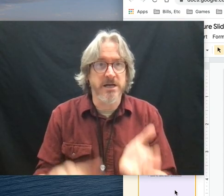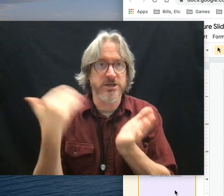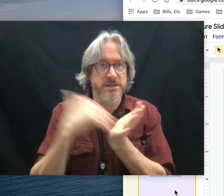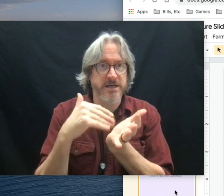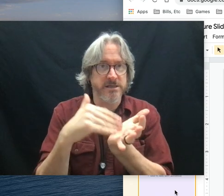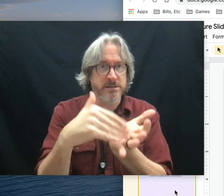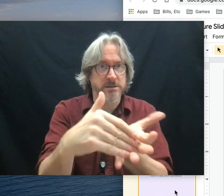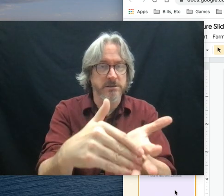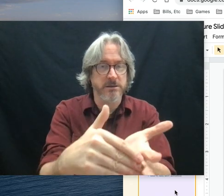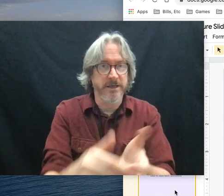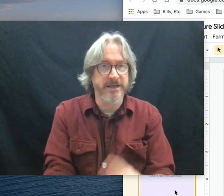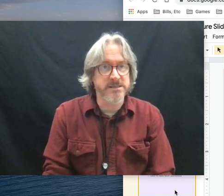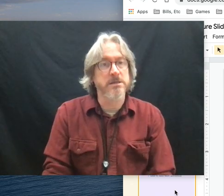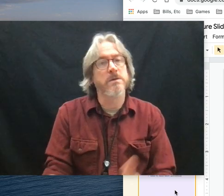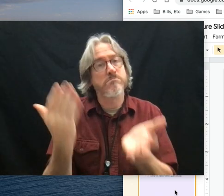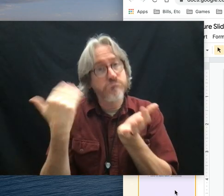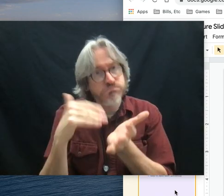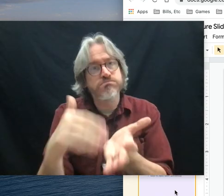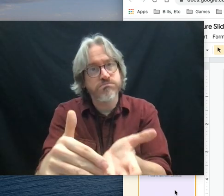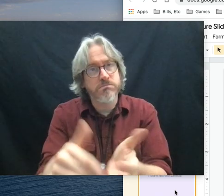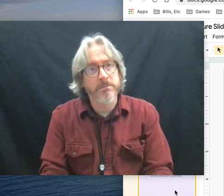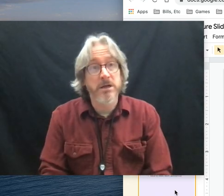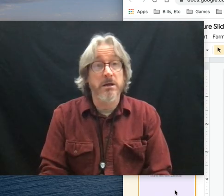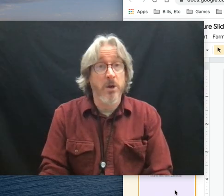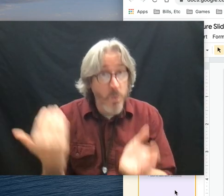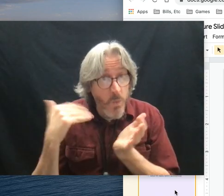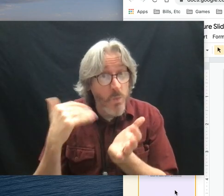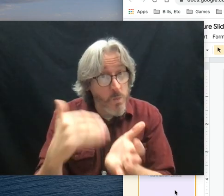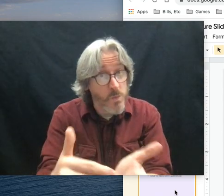it's not just this. It's,